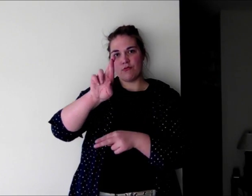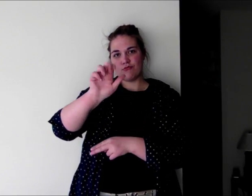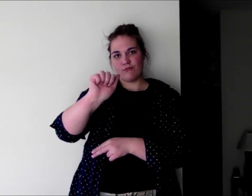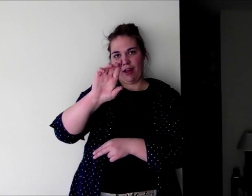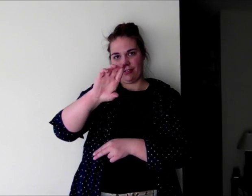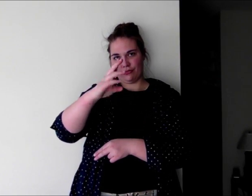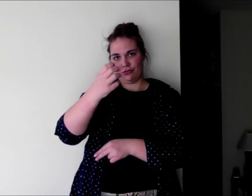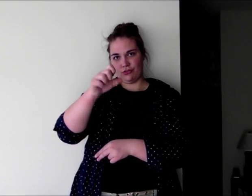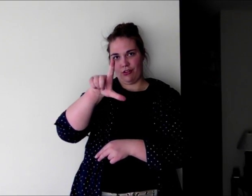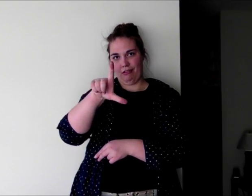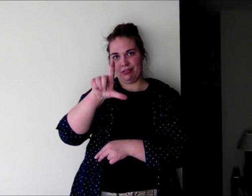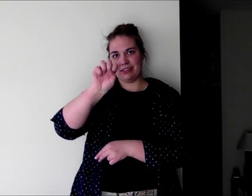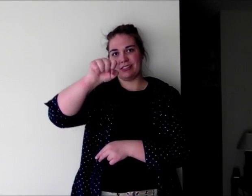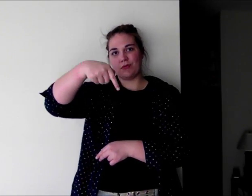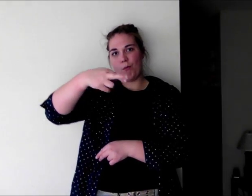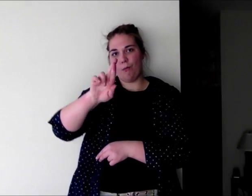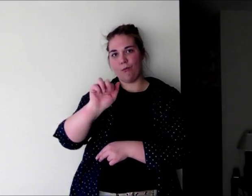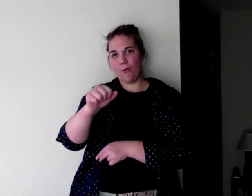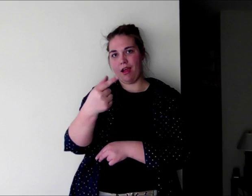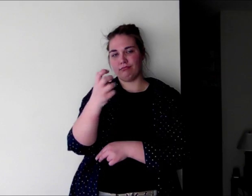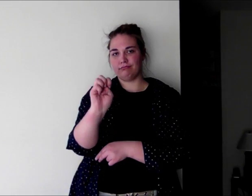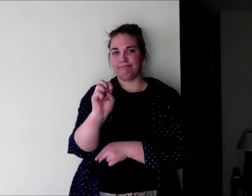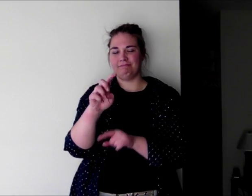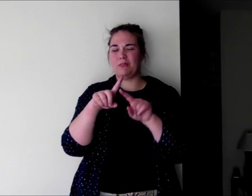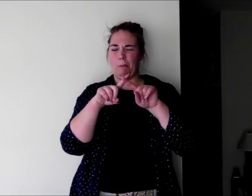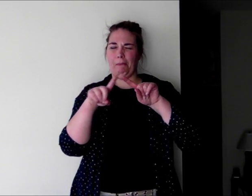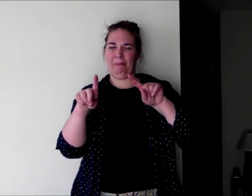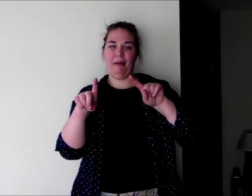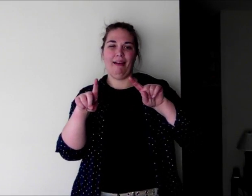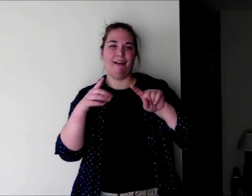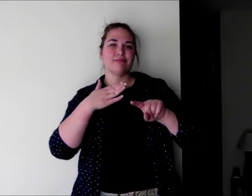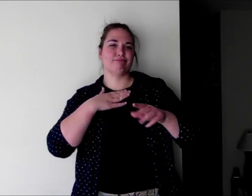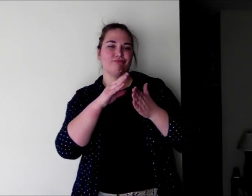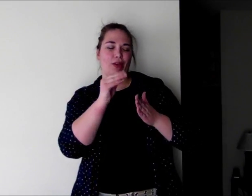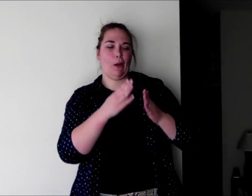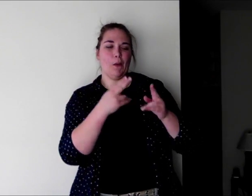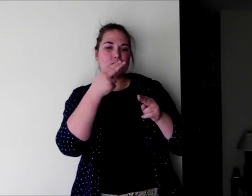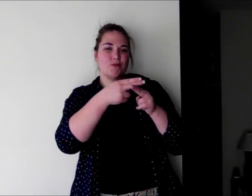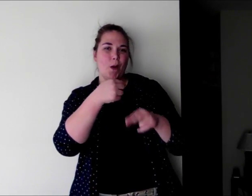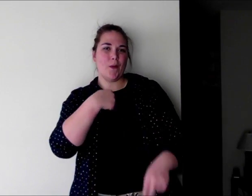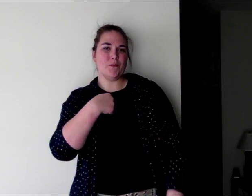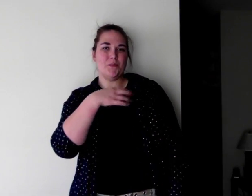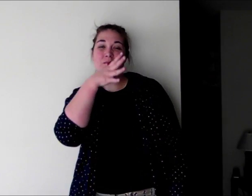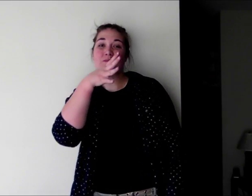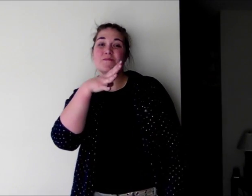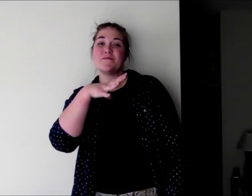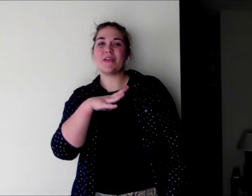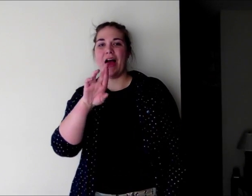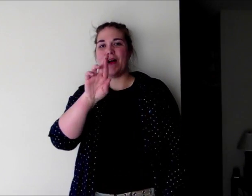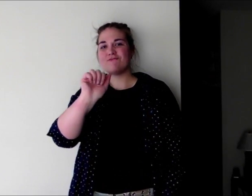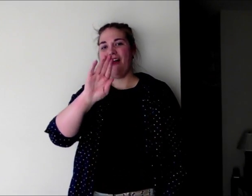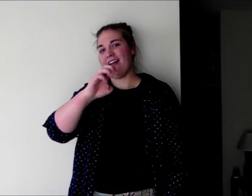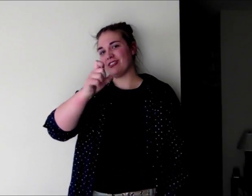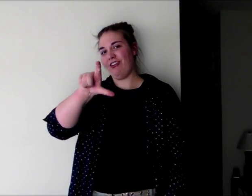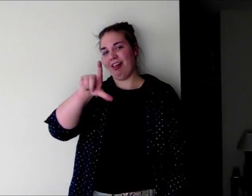Hi friends! My name is Rachel Sprague, but my students call me